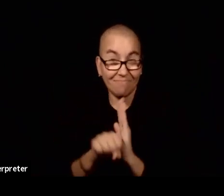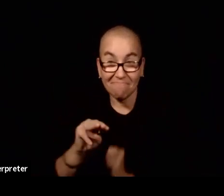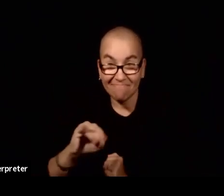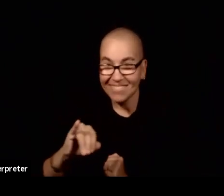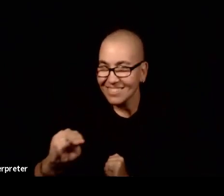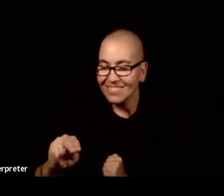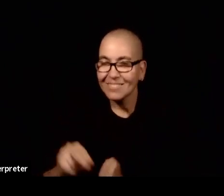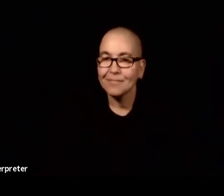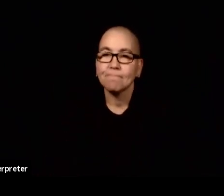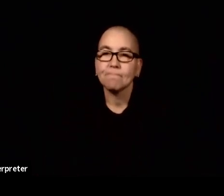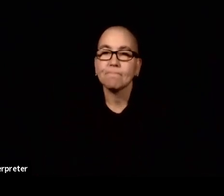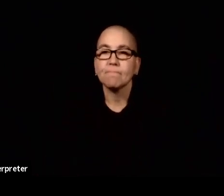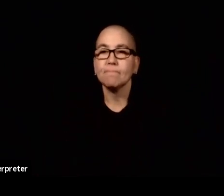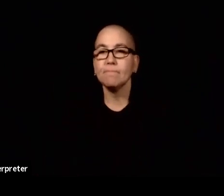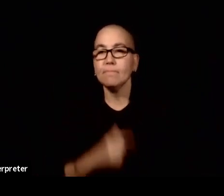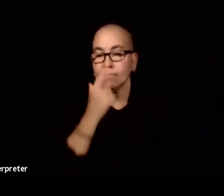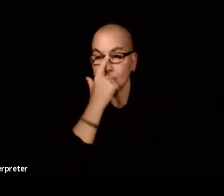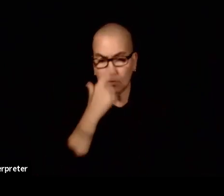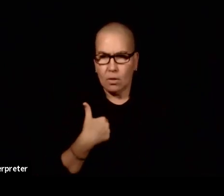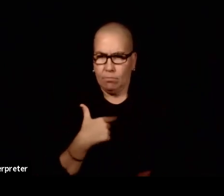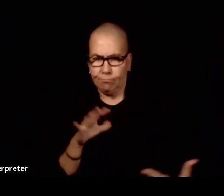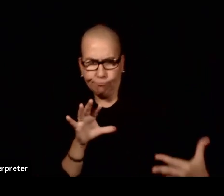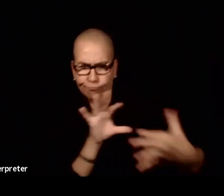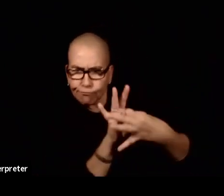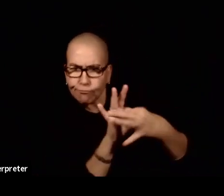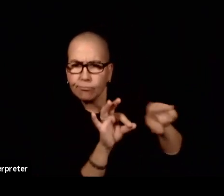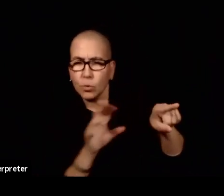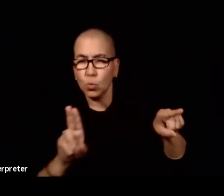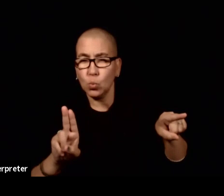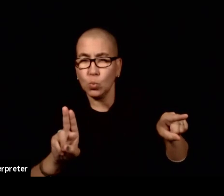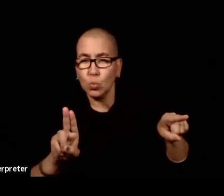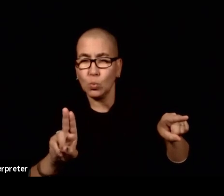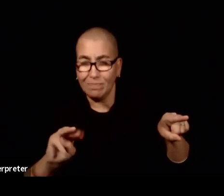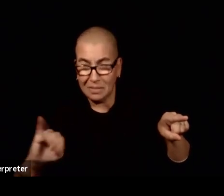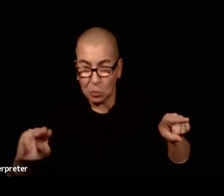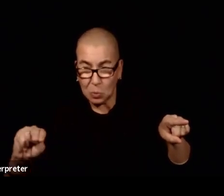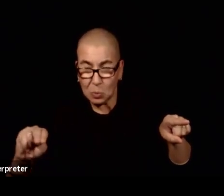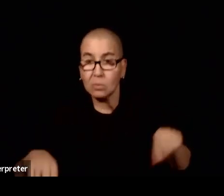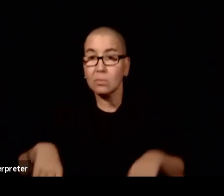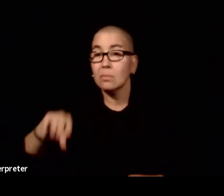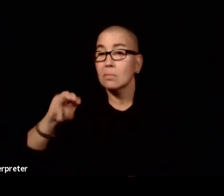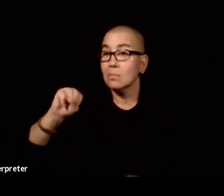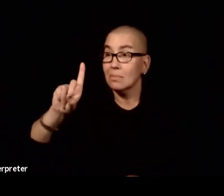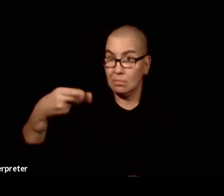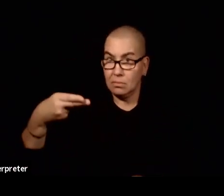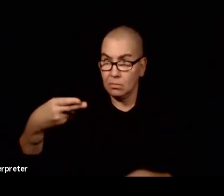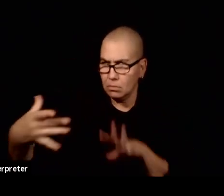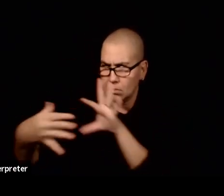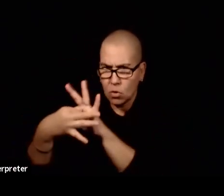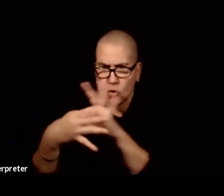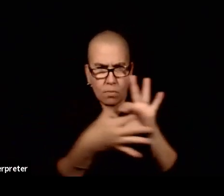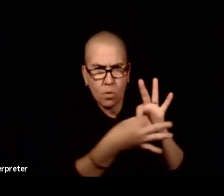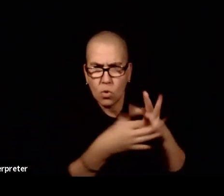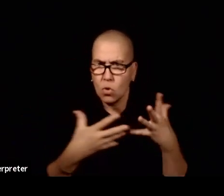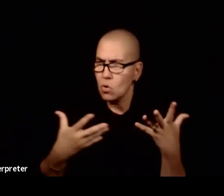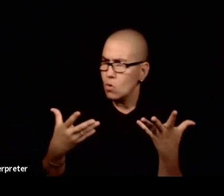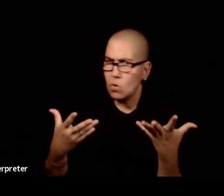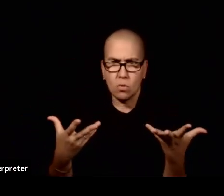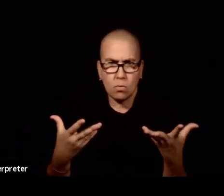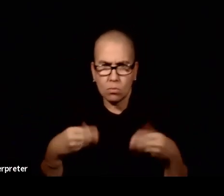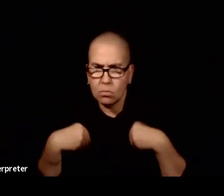the Department of Health and the other health systems in the state to make that testing available. To date, at Mayo alone, we've run over